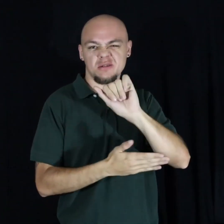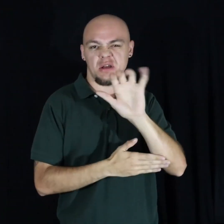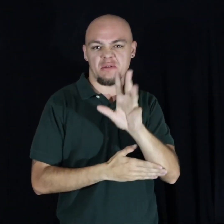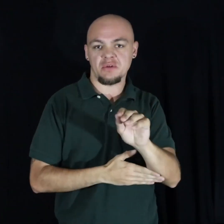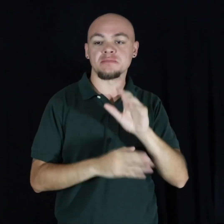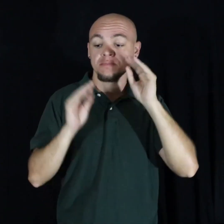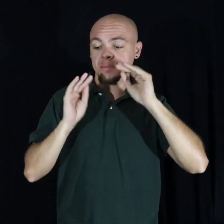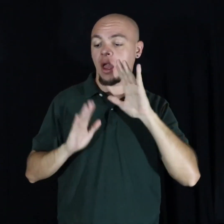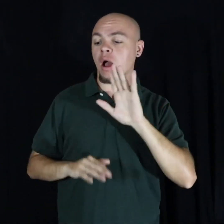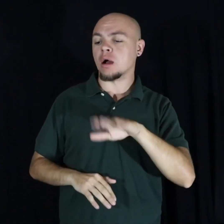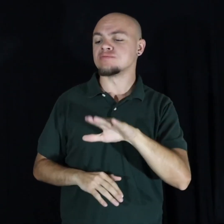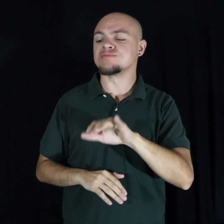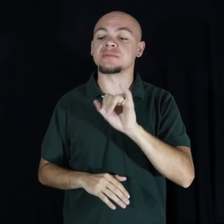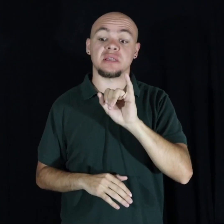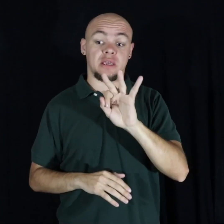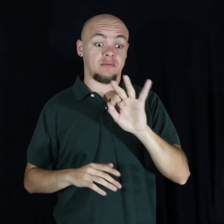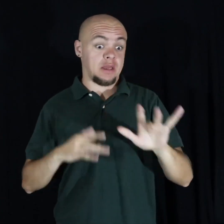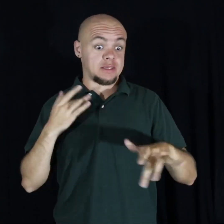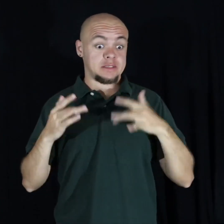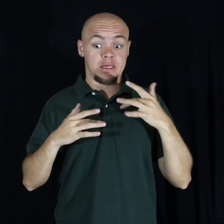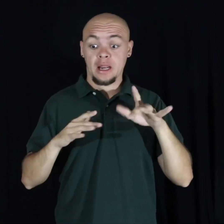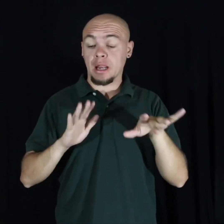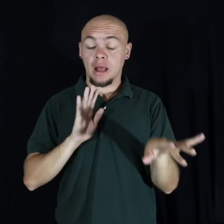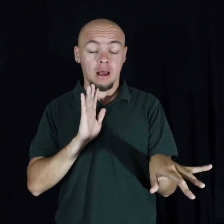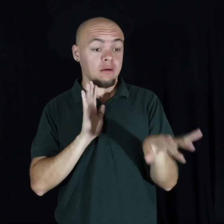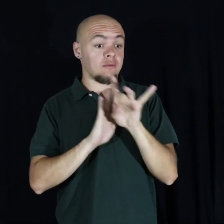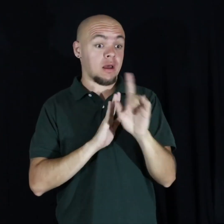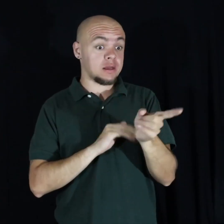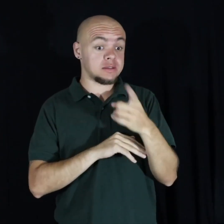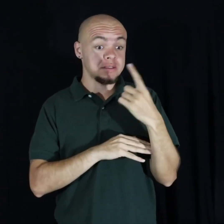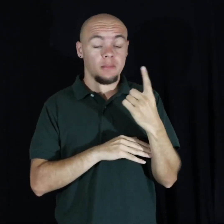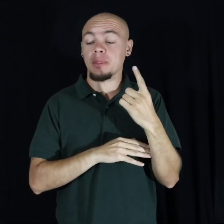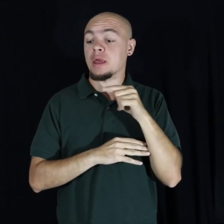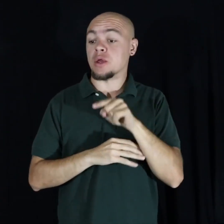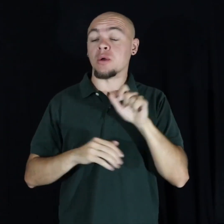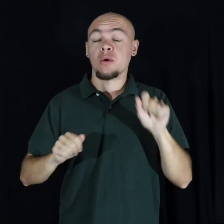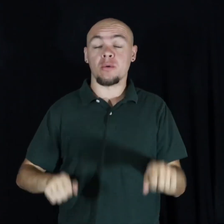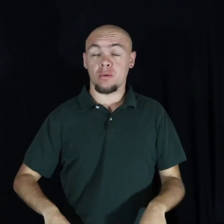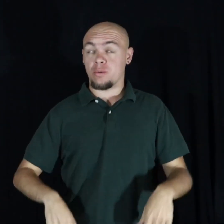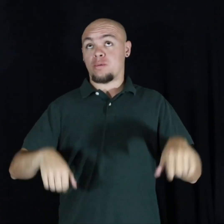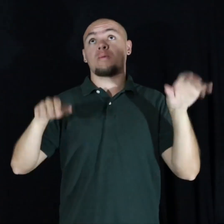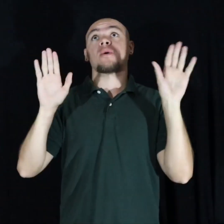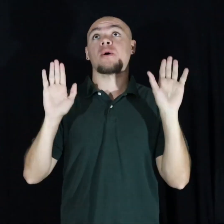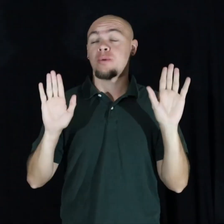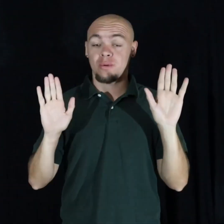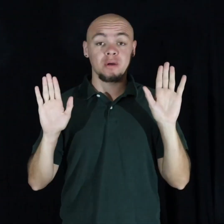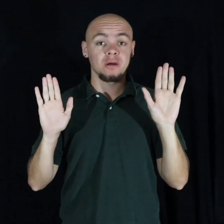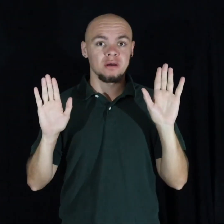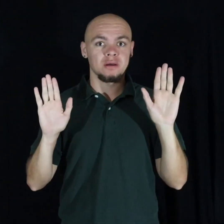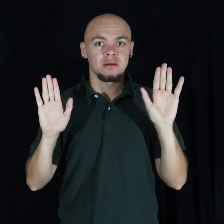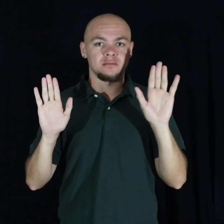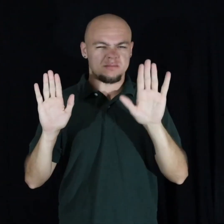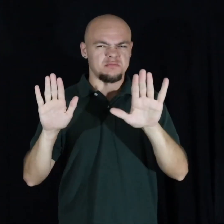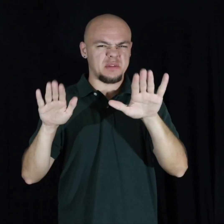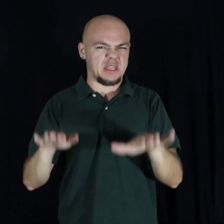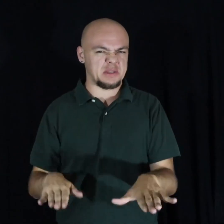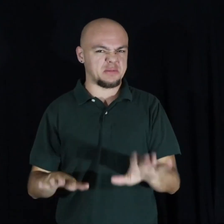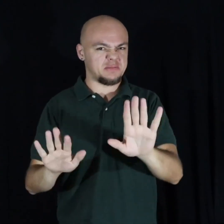tell me when you make an exciting discovery, when you're really excited about something, you will go, woo, right? Right? So put your hands down